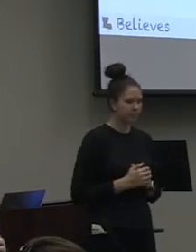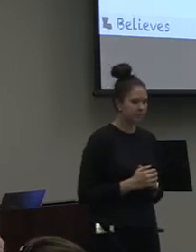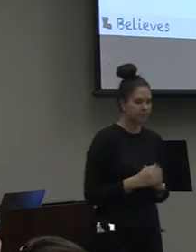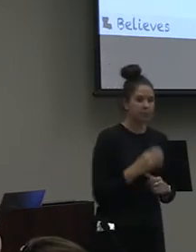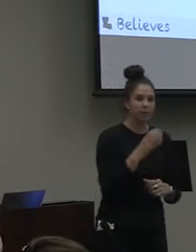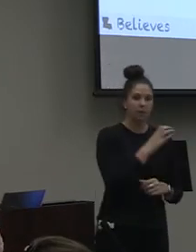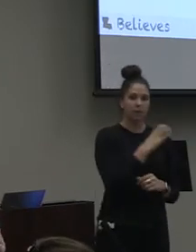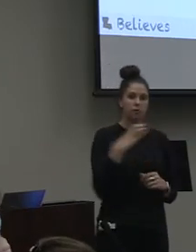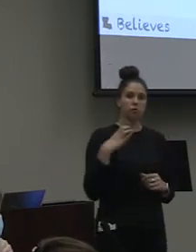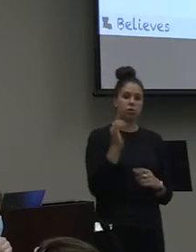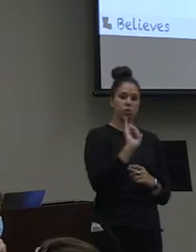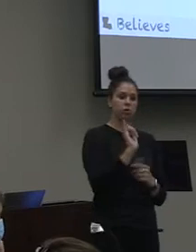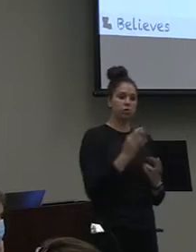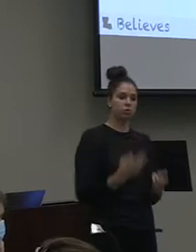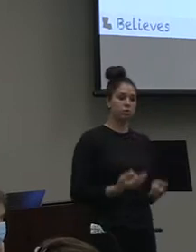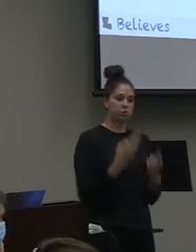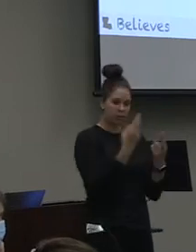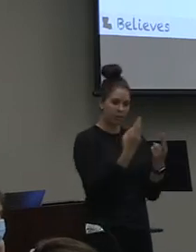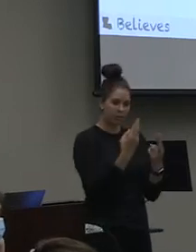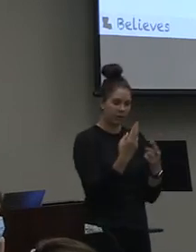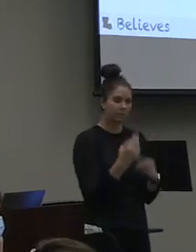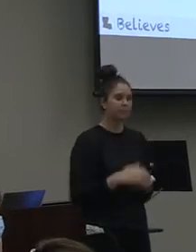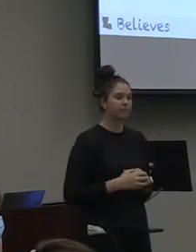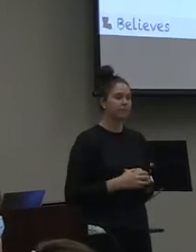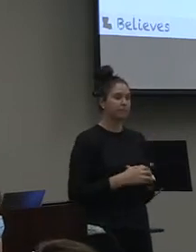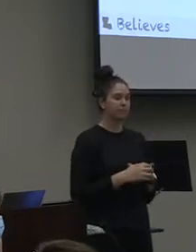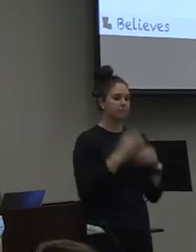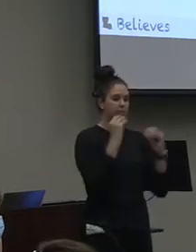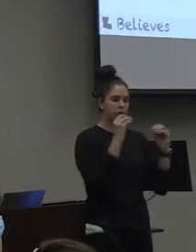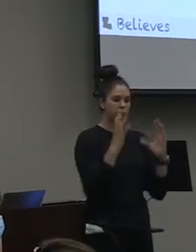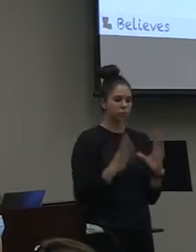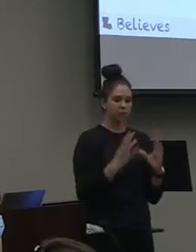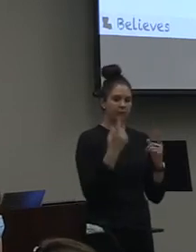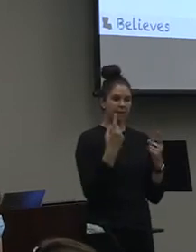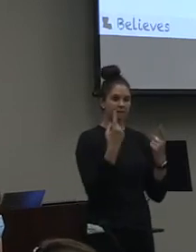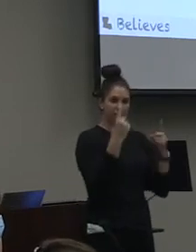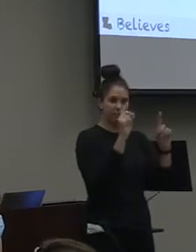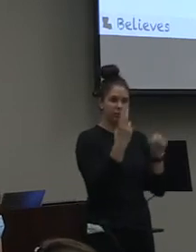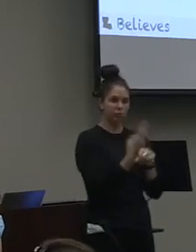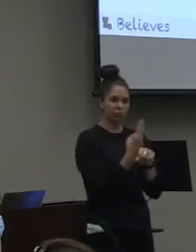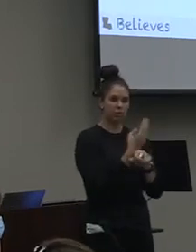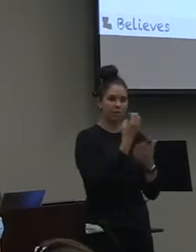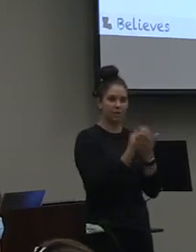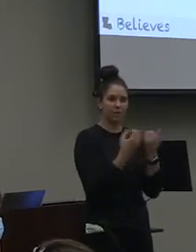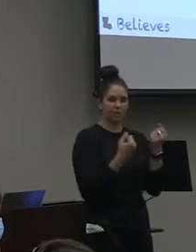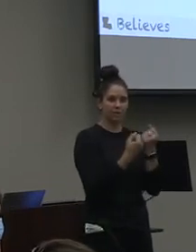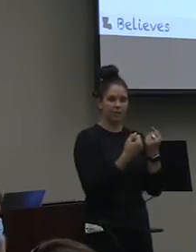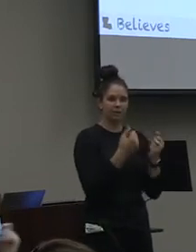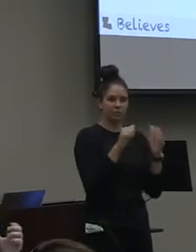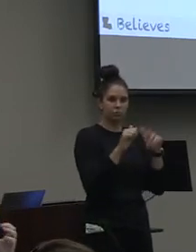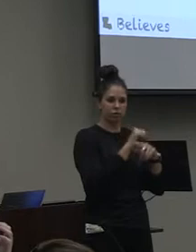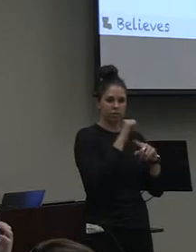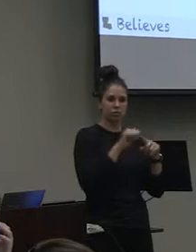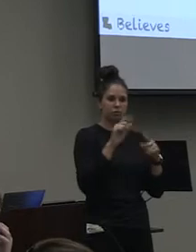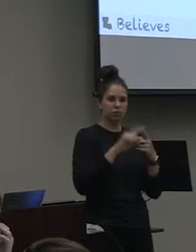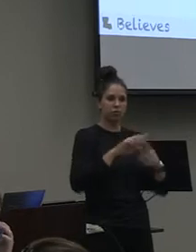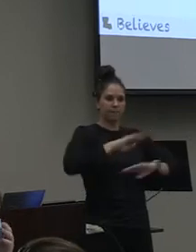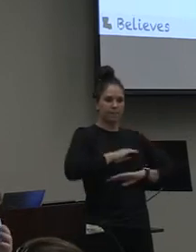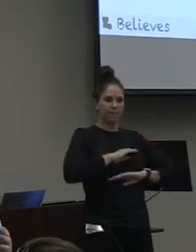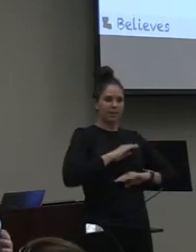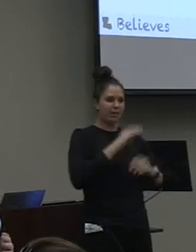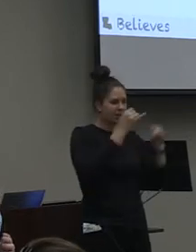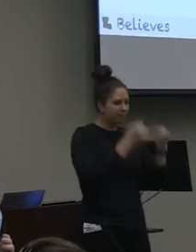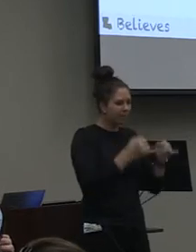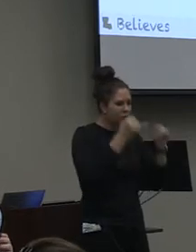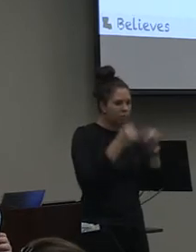The commission also recommended that teachers effectively use evidence-based practices to meet the individual